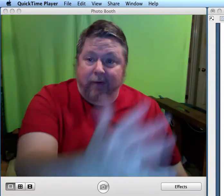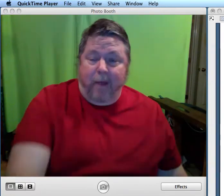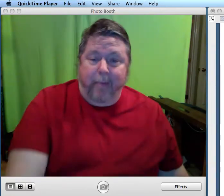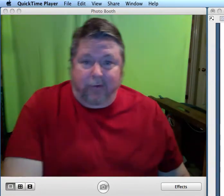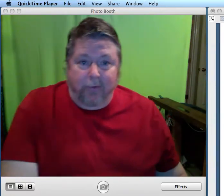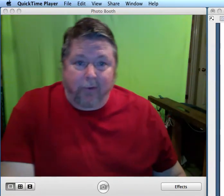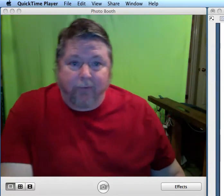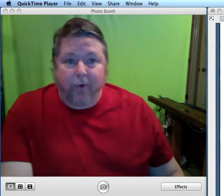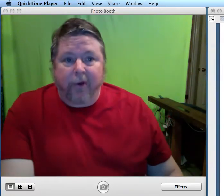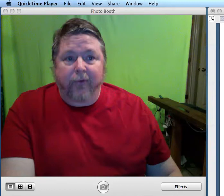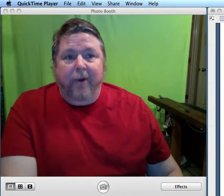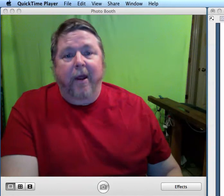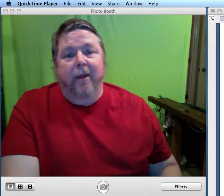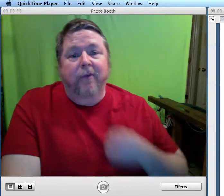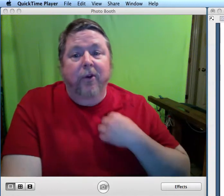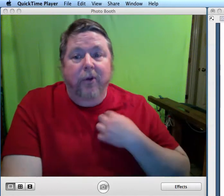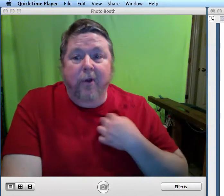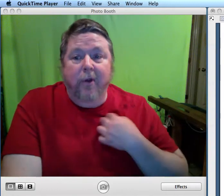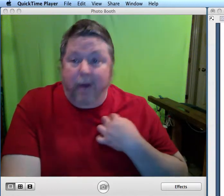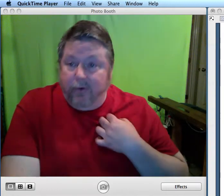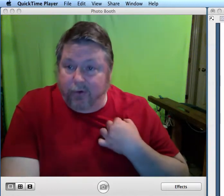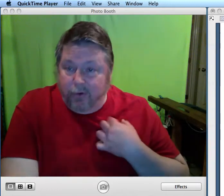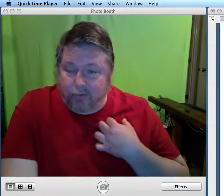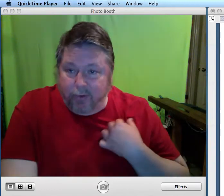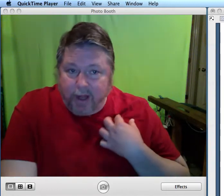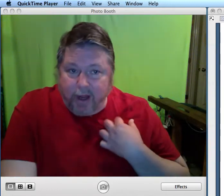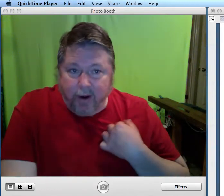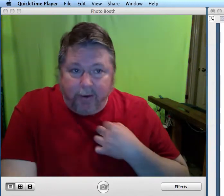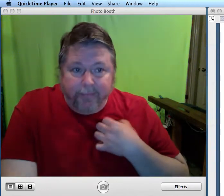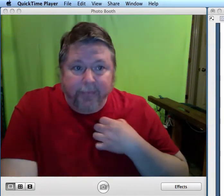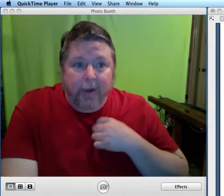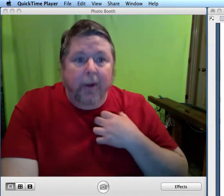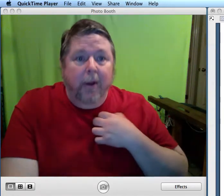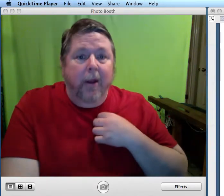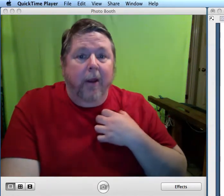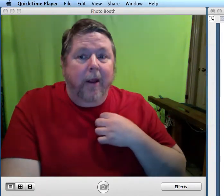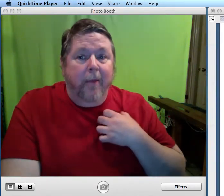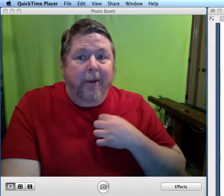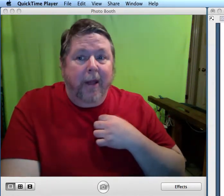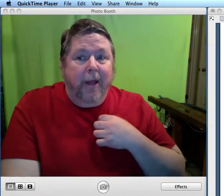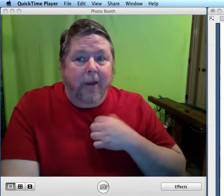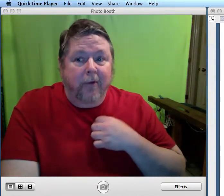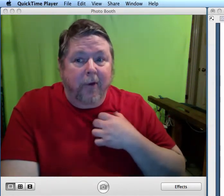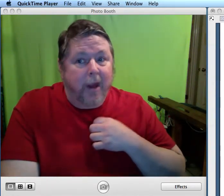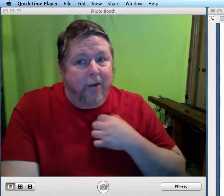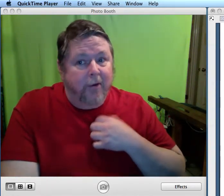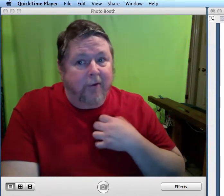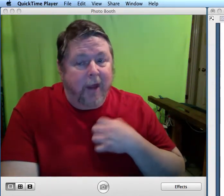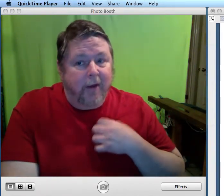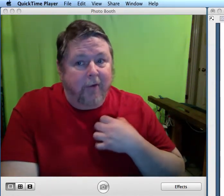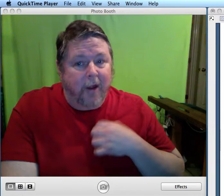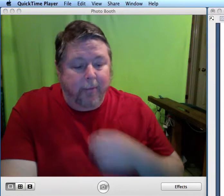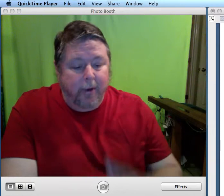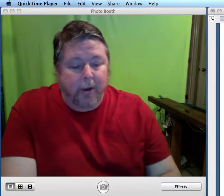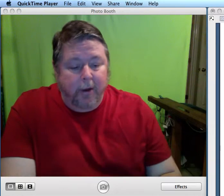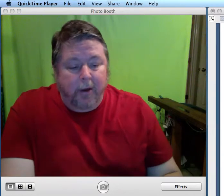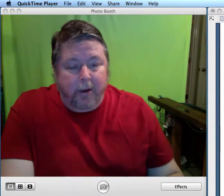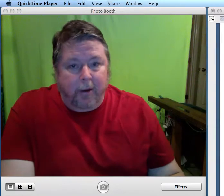these come at you. You got 4 different tasks. You don't get to choose what they are, and they come at the end, so you can't do these ahead of